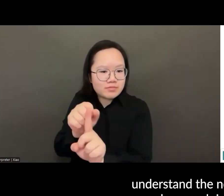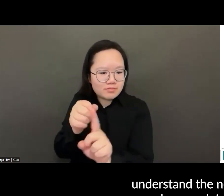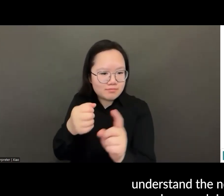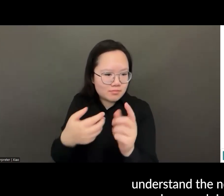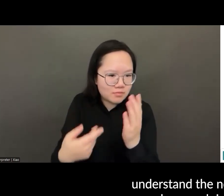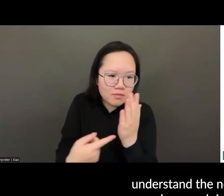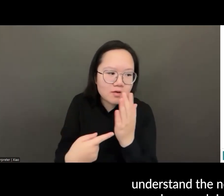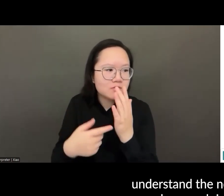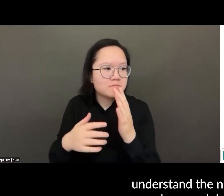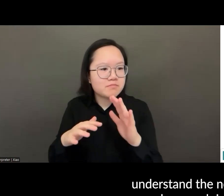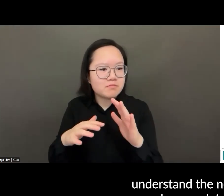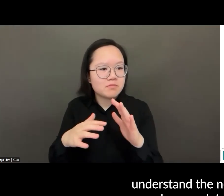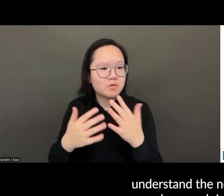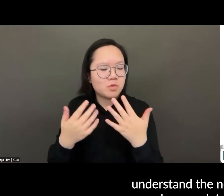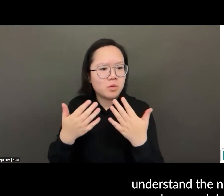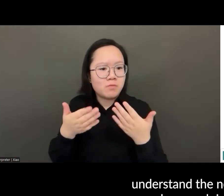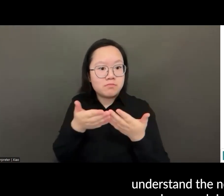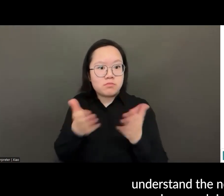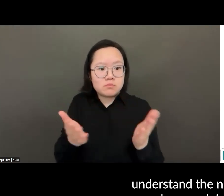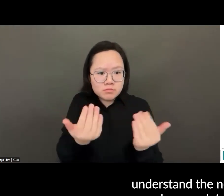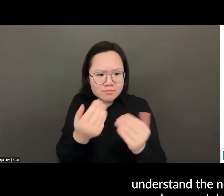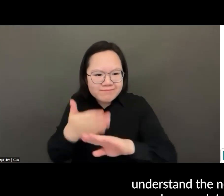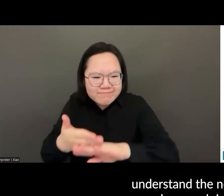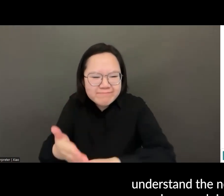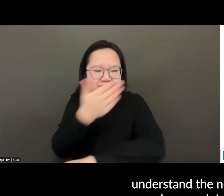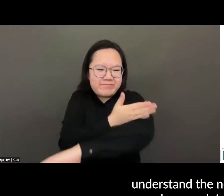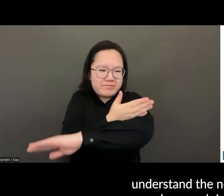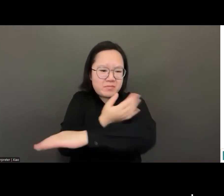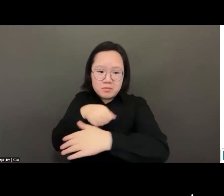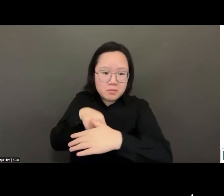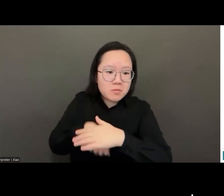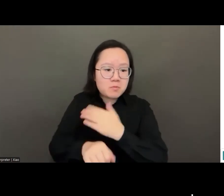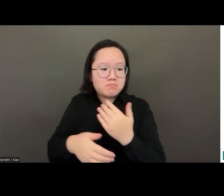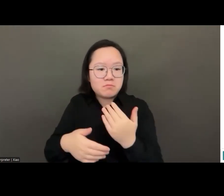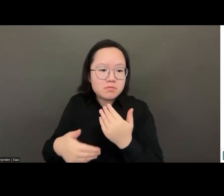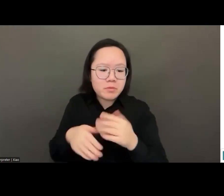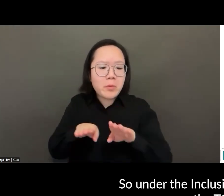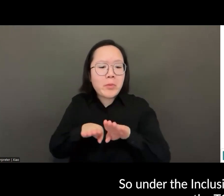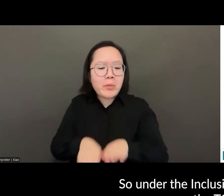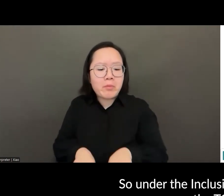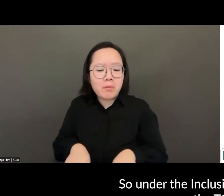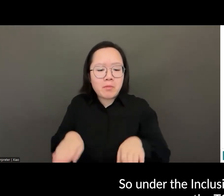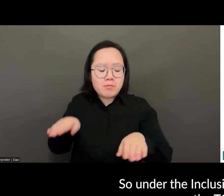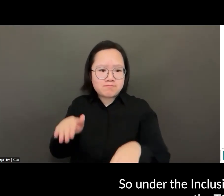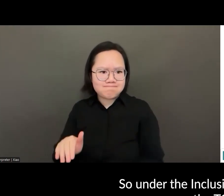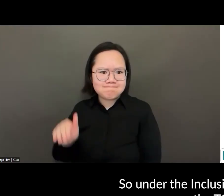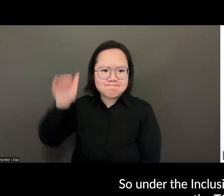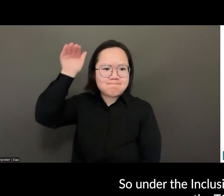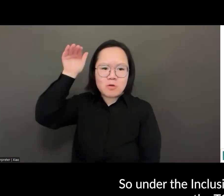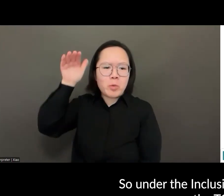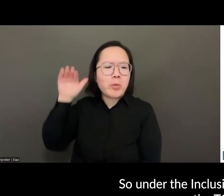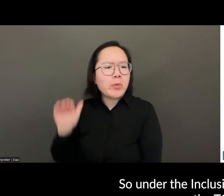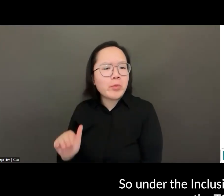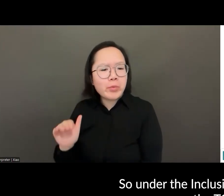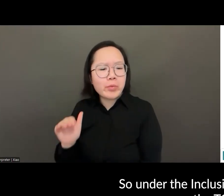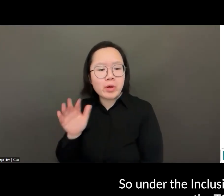needs, very early enough in the ages that is required. So under the Inclusive